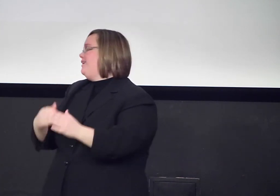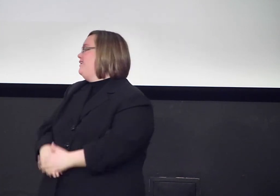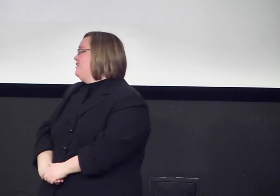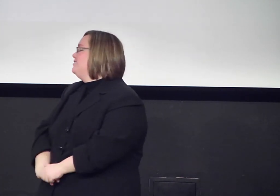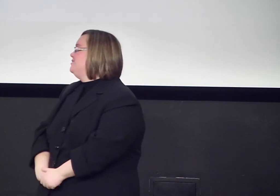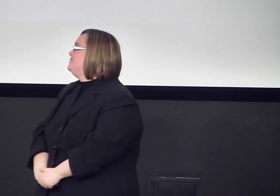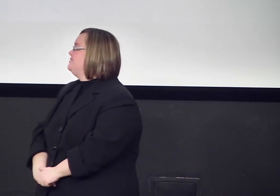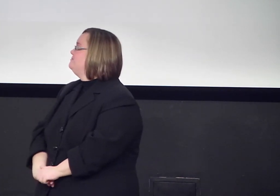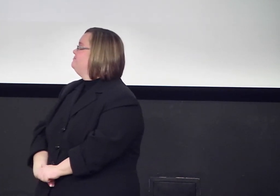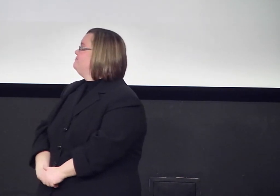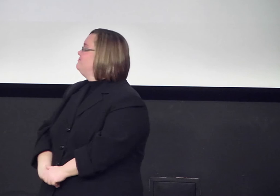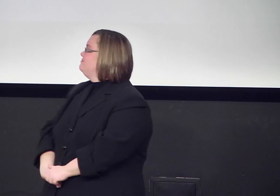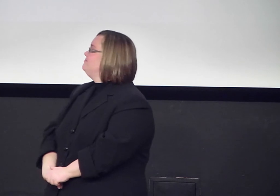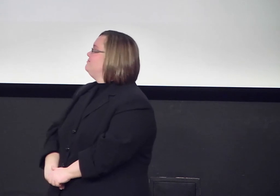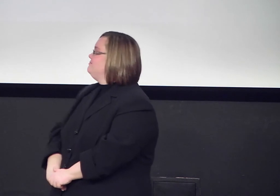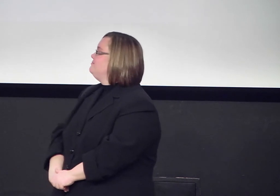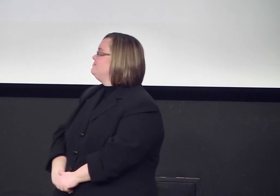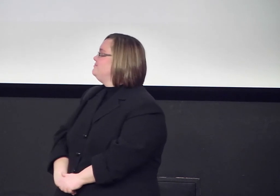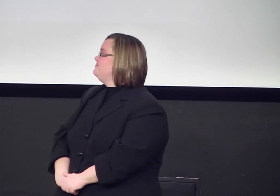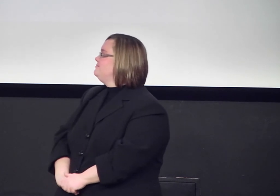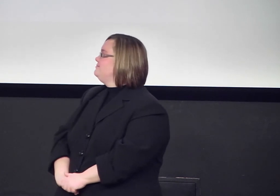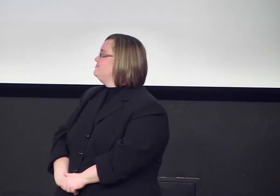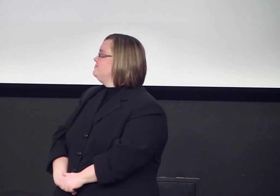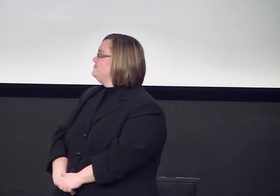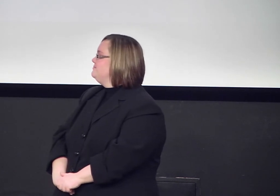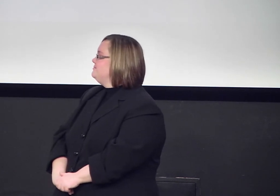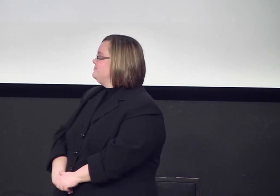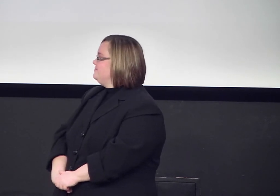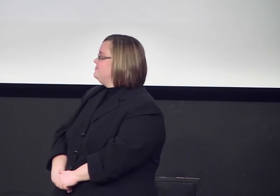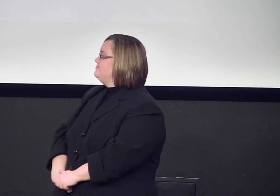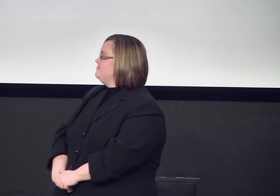in funding and in other ways as well.